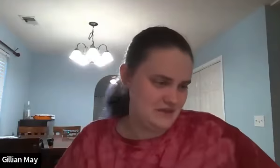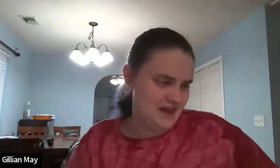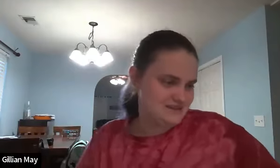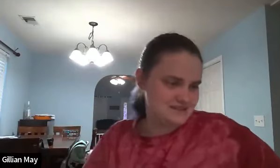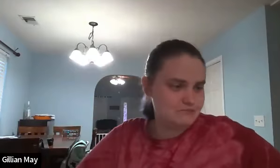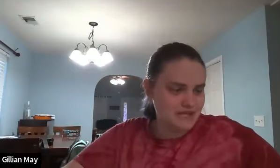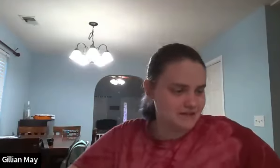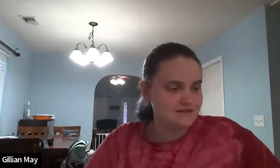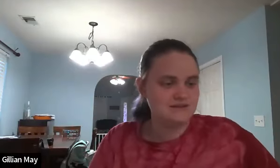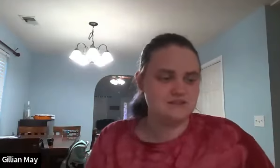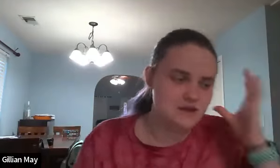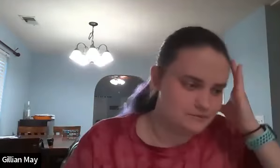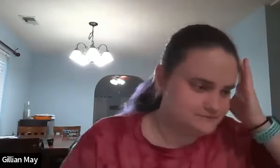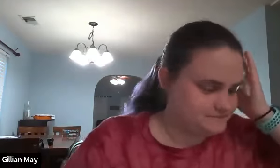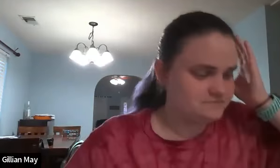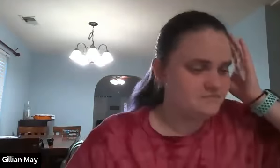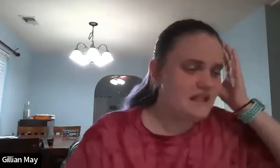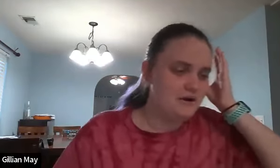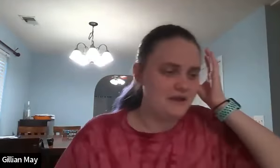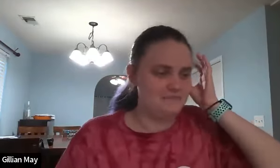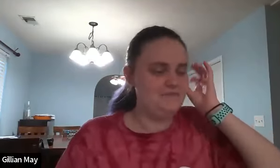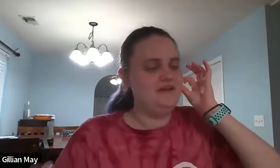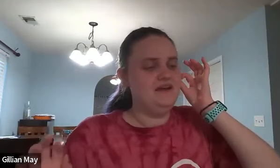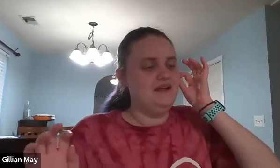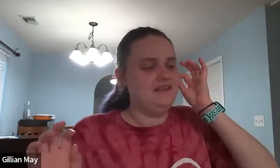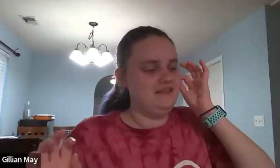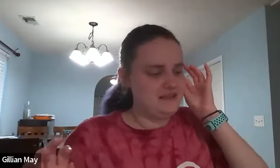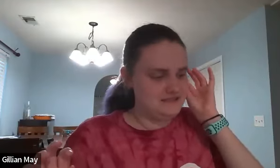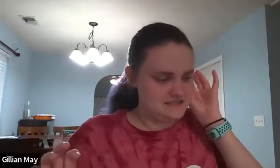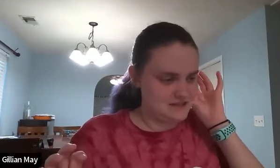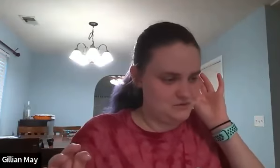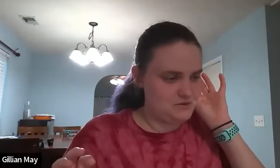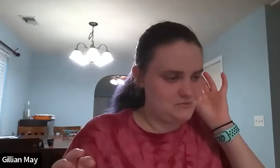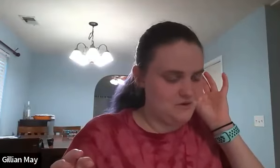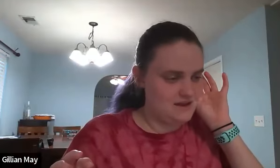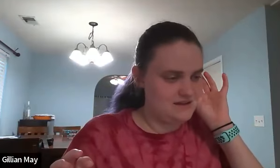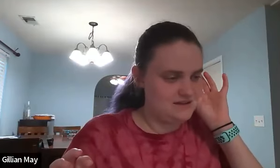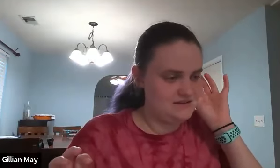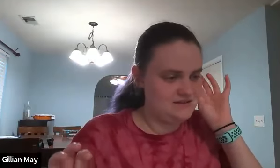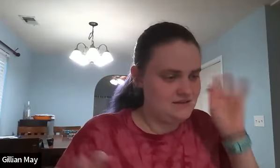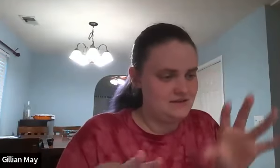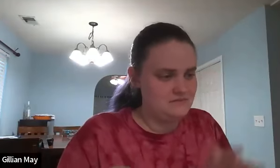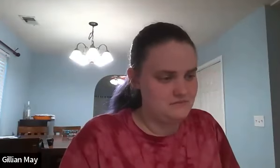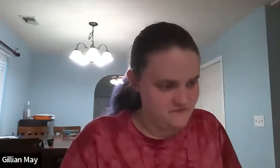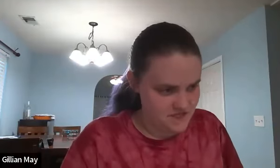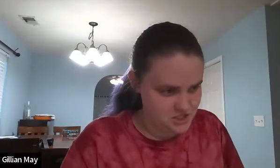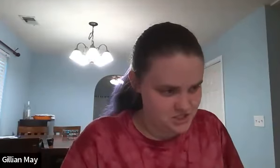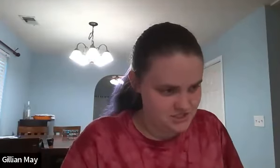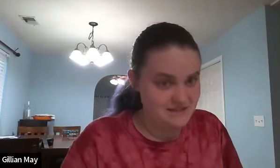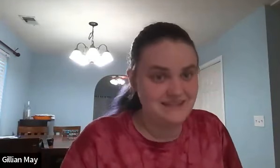that. It's mean. So, okay, let's see. We were on fish.